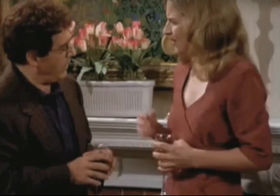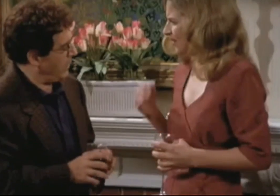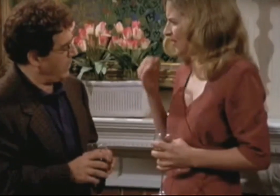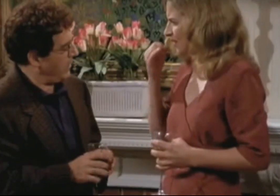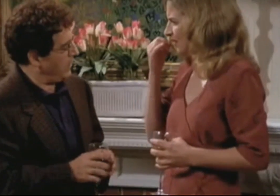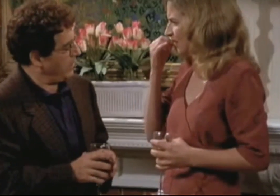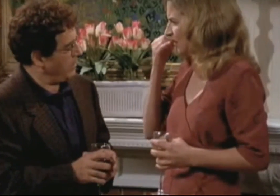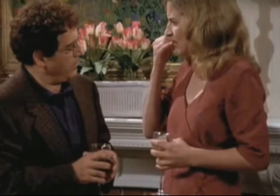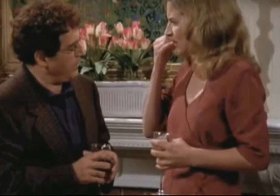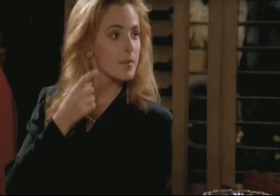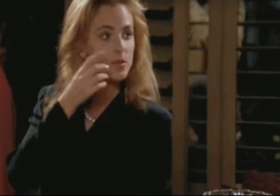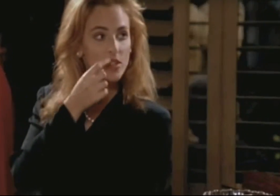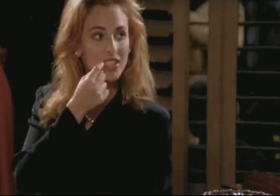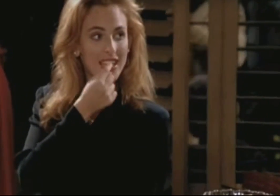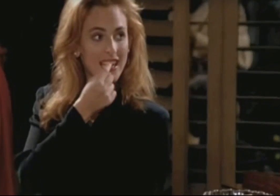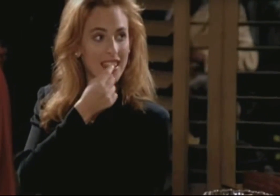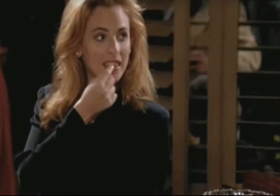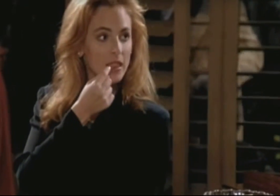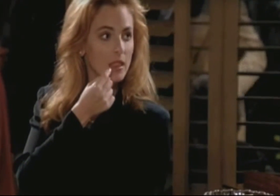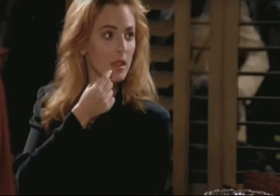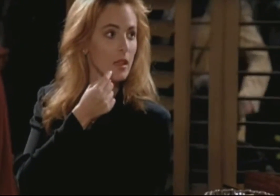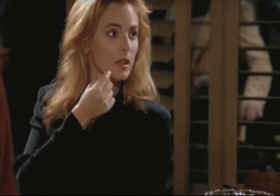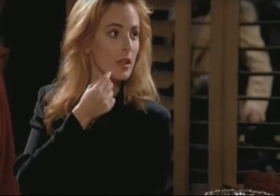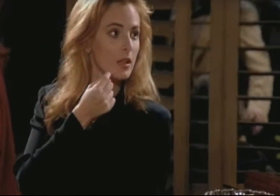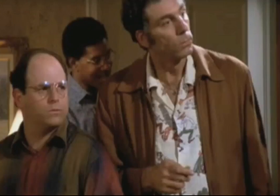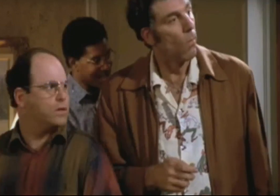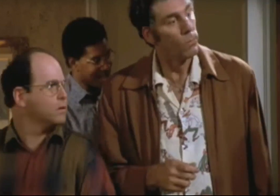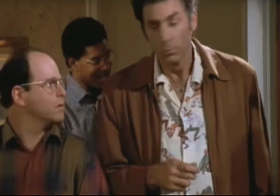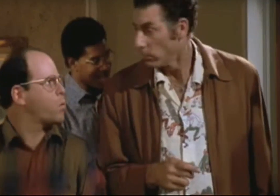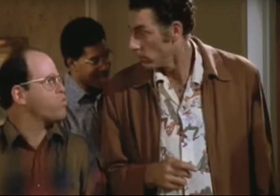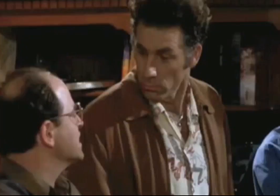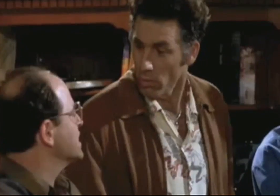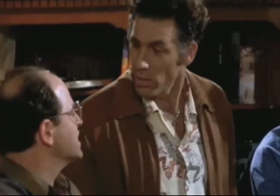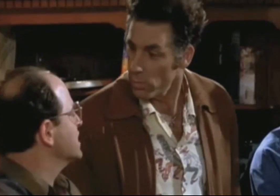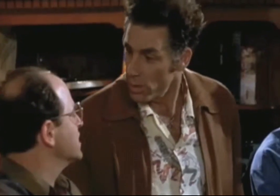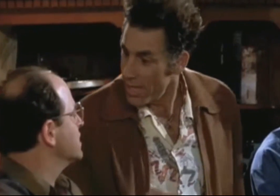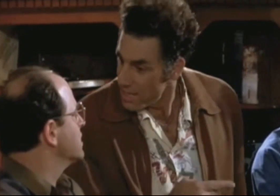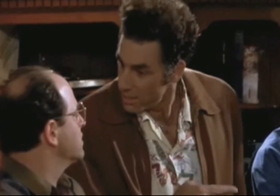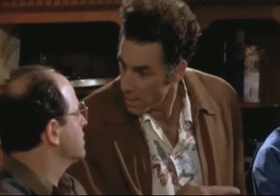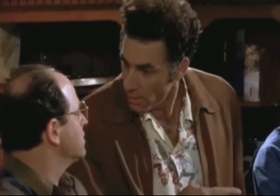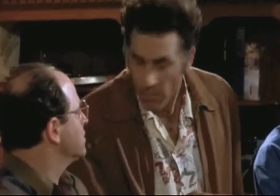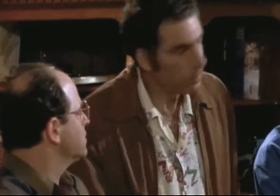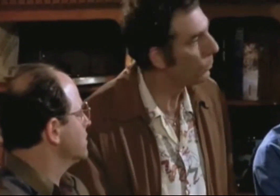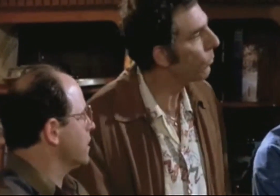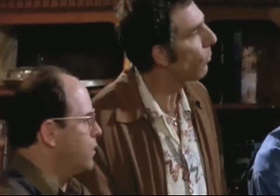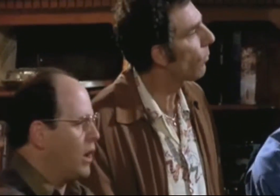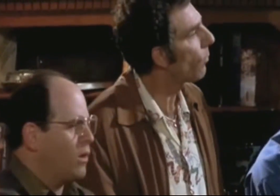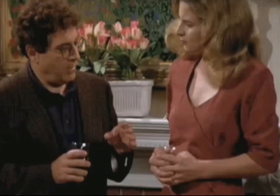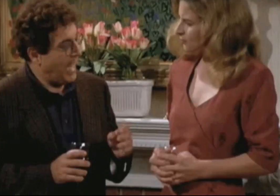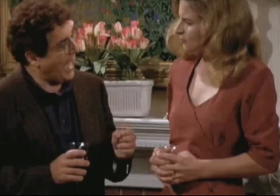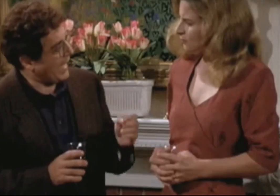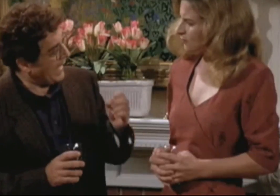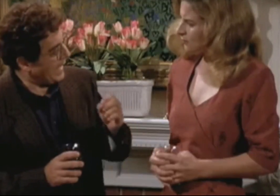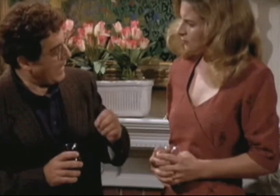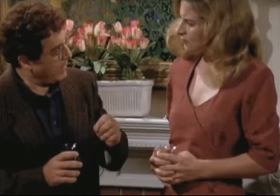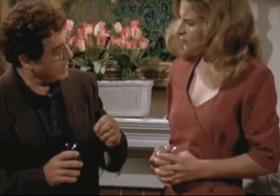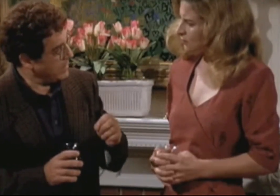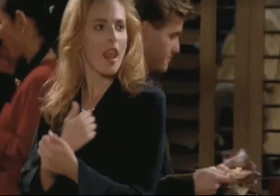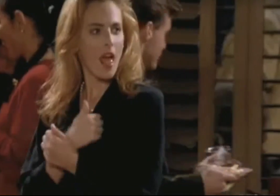her? Is that it? Did I don't Jerry know. date? I can't remember. Did Jerry date Marlee? Yeah, we did date, and I said this is on my bucket list. I played